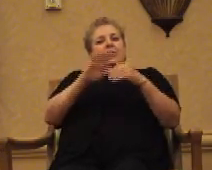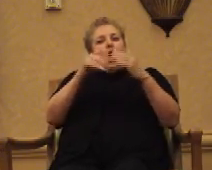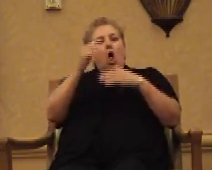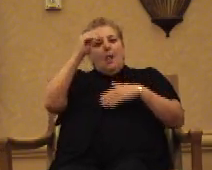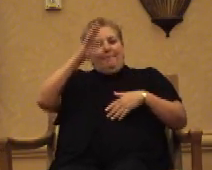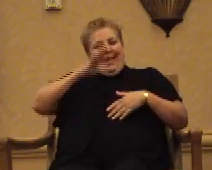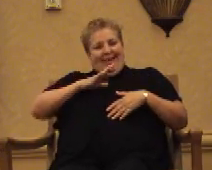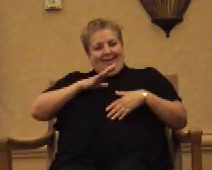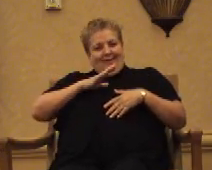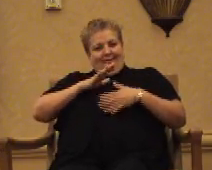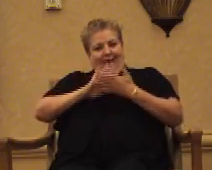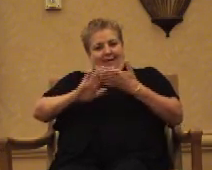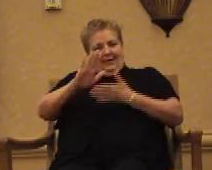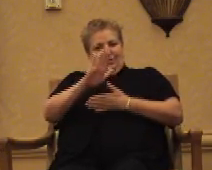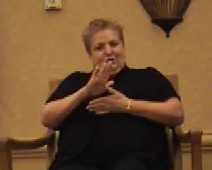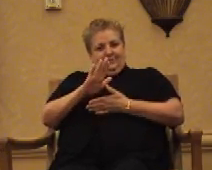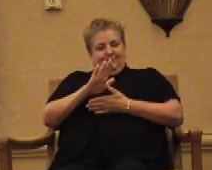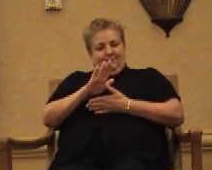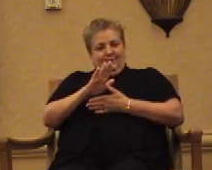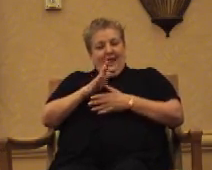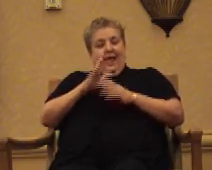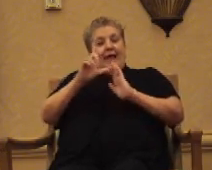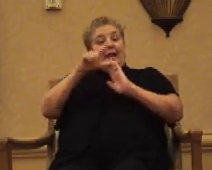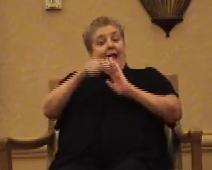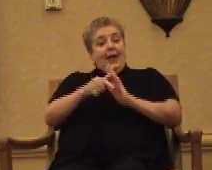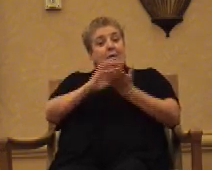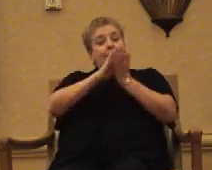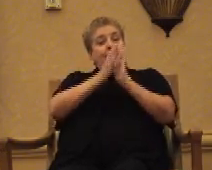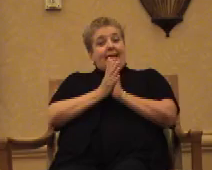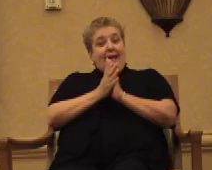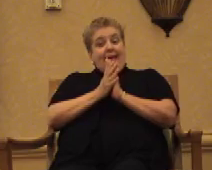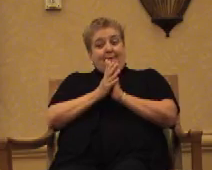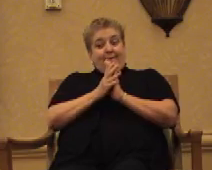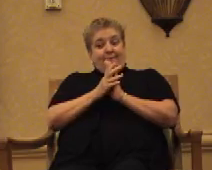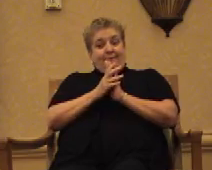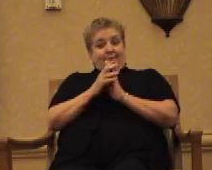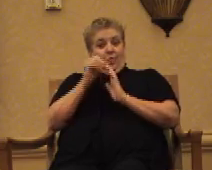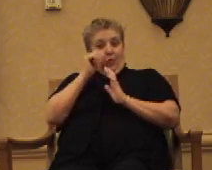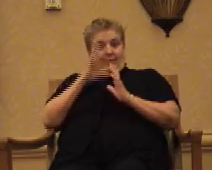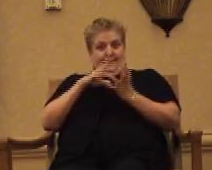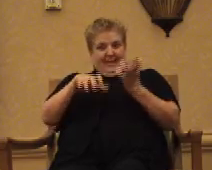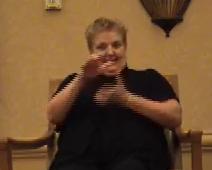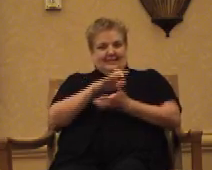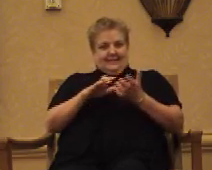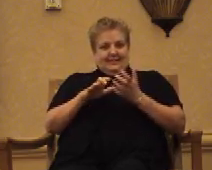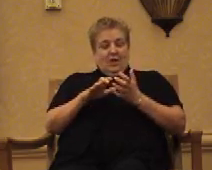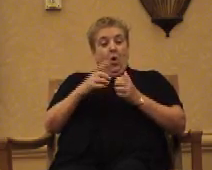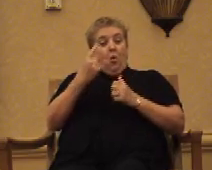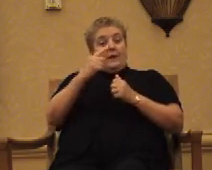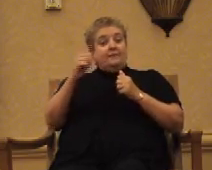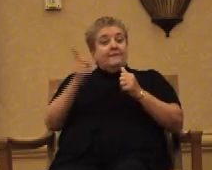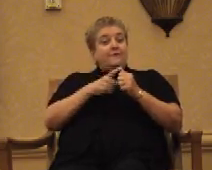After it went co-ed, one of the first women I heard that went there was Patty Hearst. So this was not